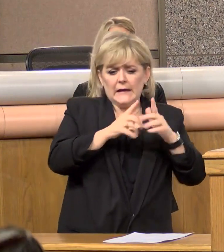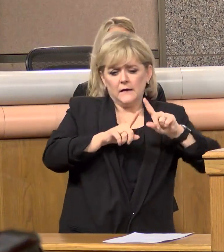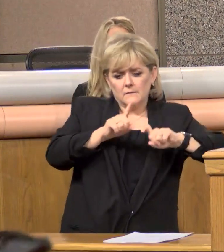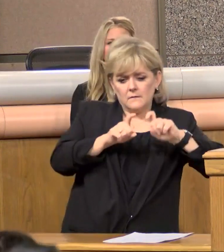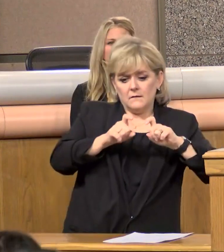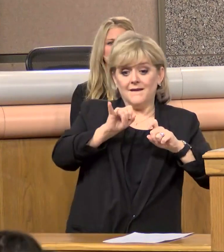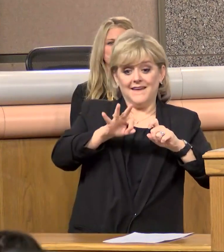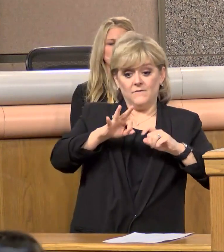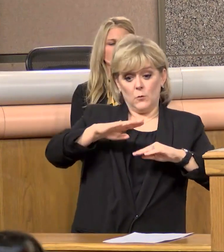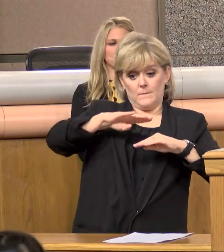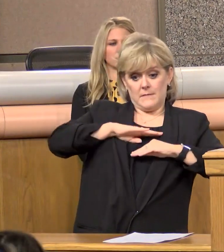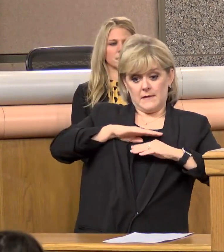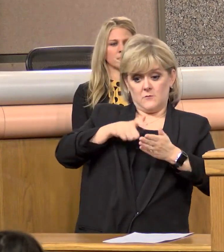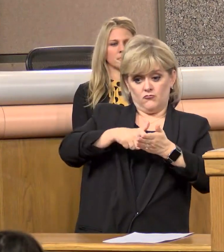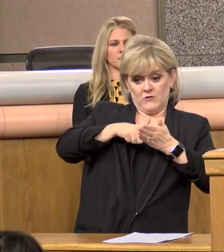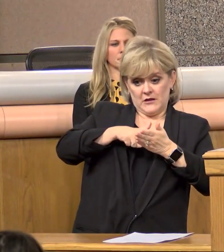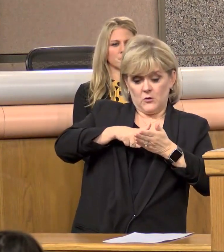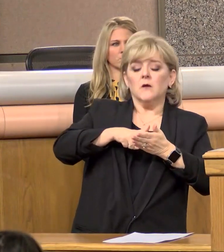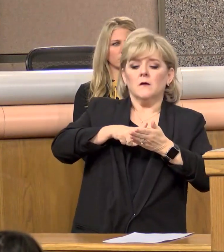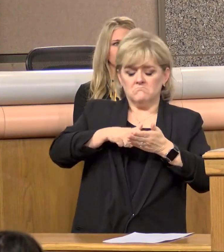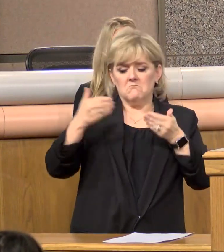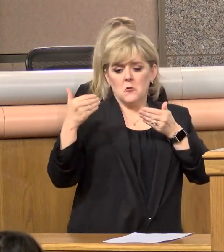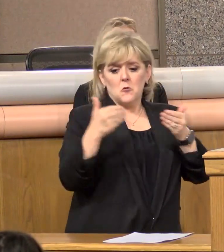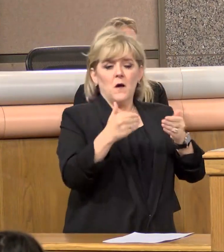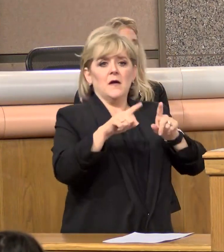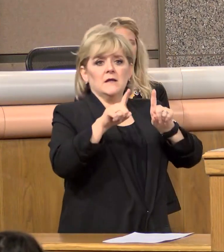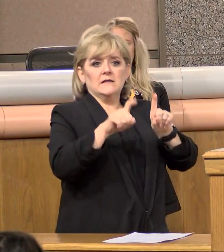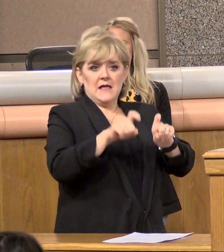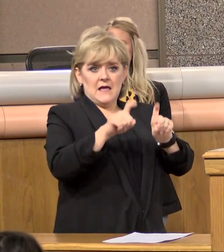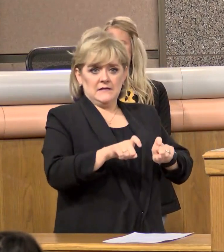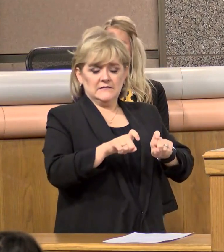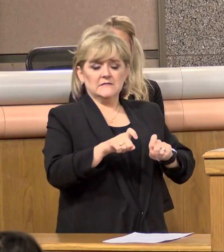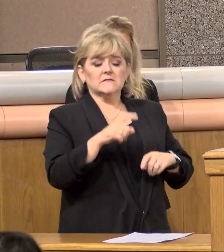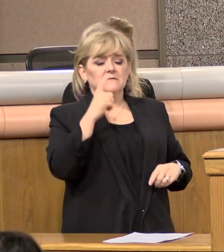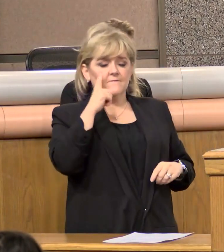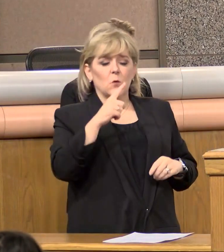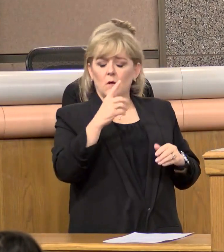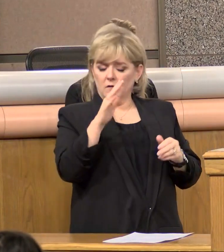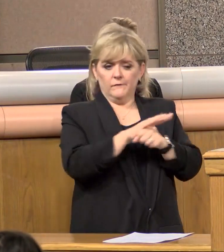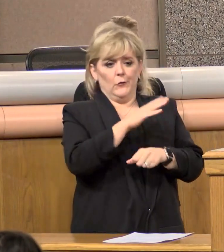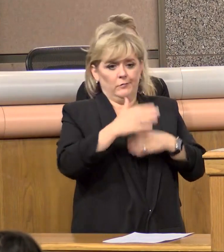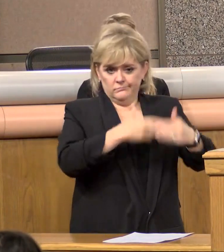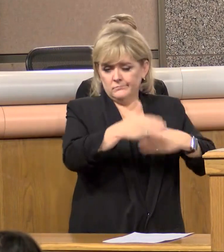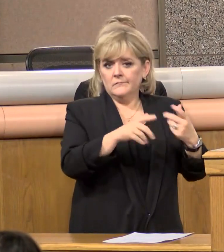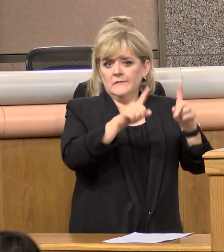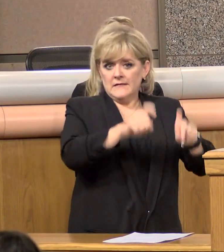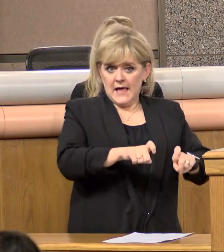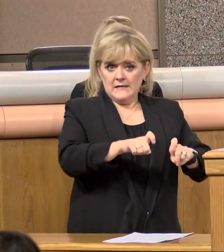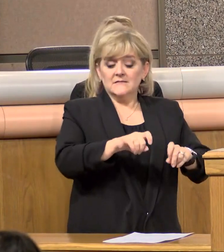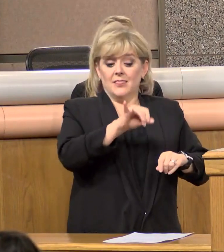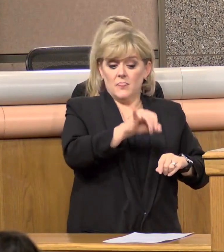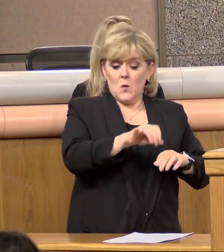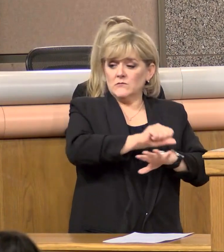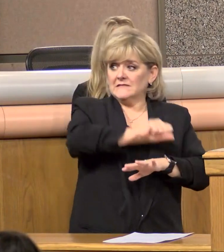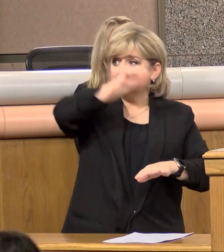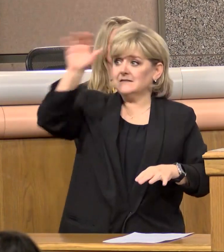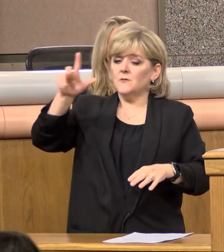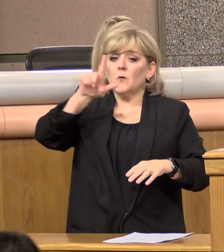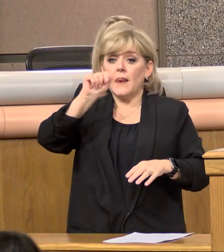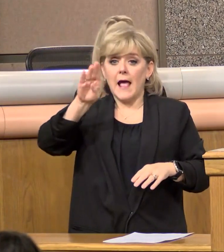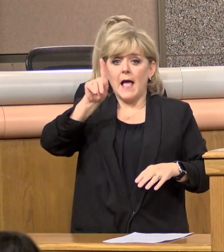If they meet criteria, they are putting them through for the complete testing and then sending those to a laboratory in